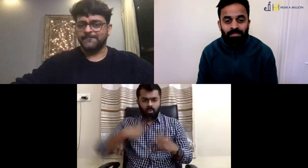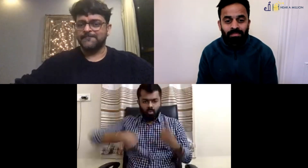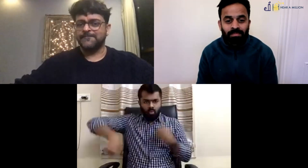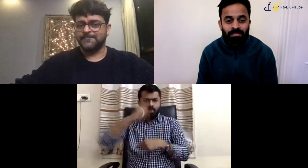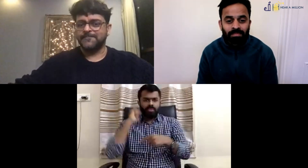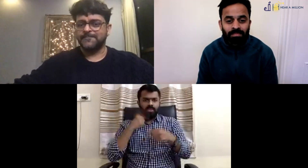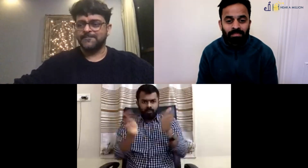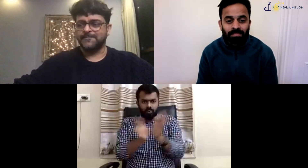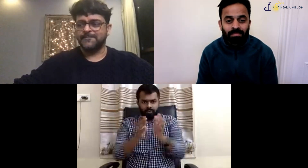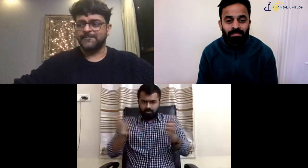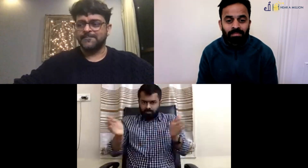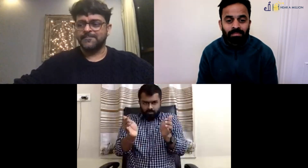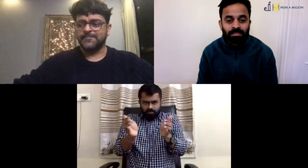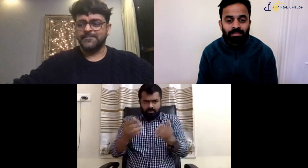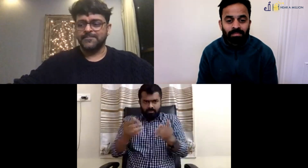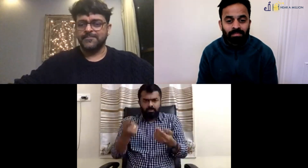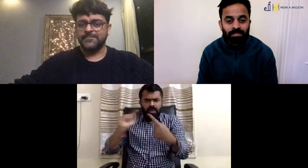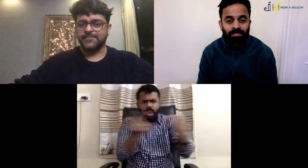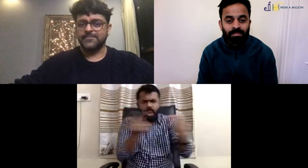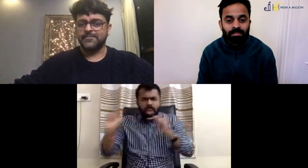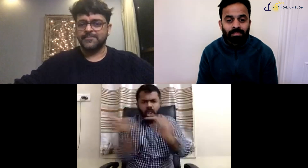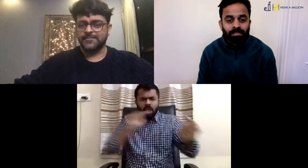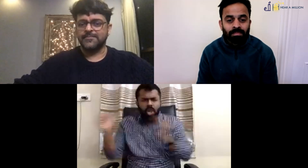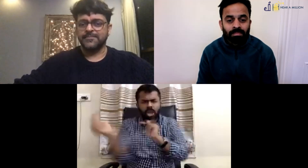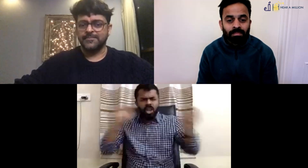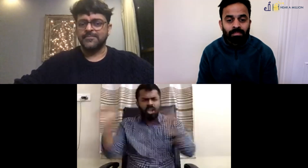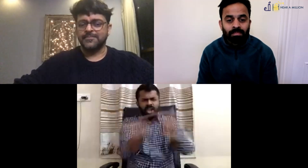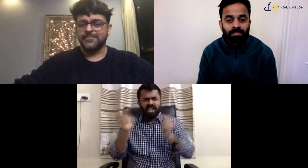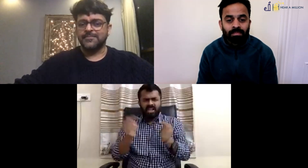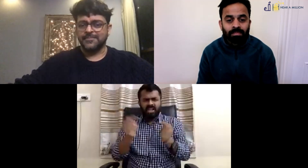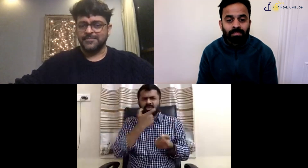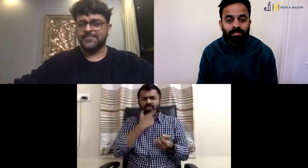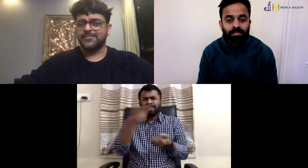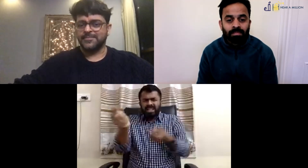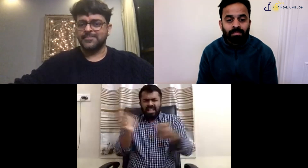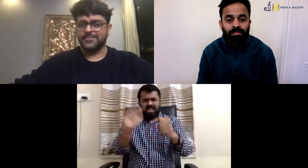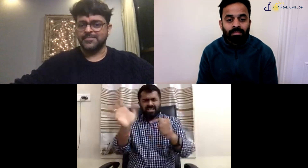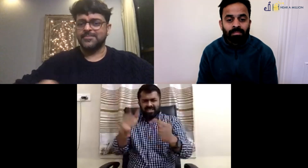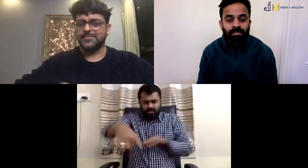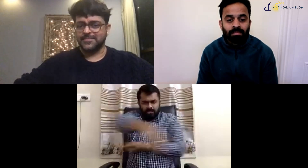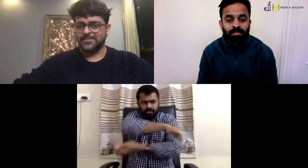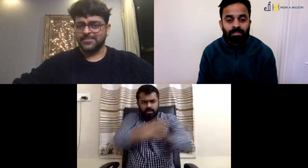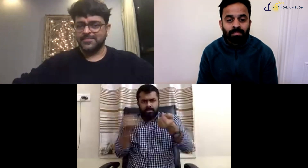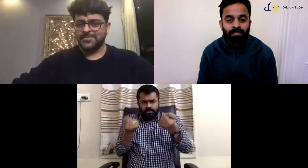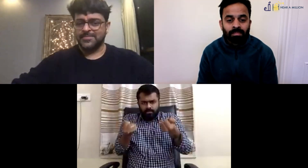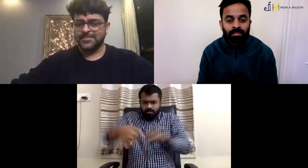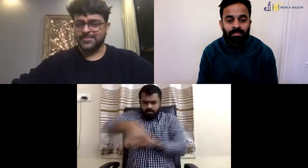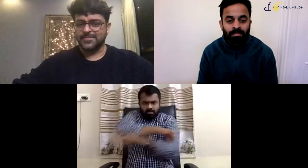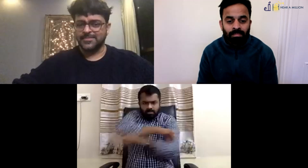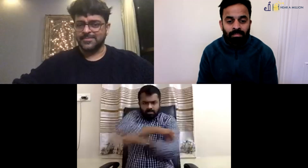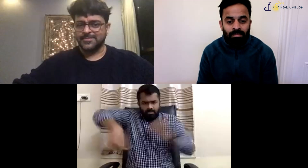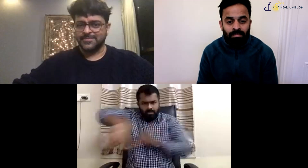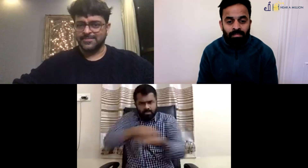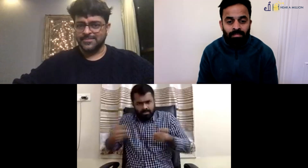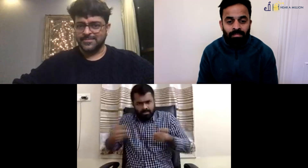Sujit's one word he used to say in the deaf community: we keep fighting or arguing, etc. It's